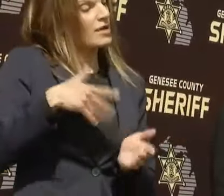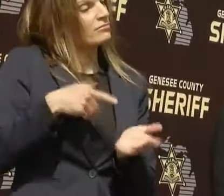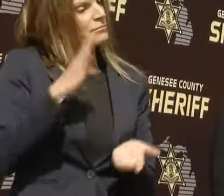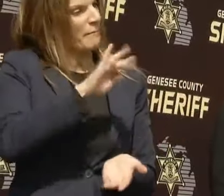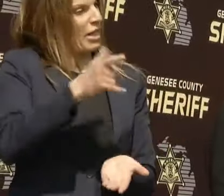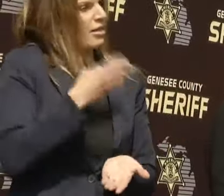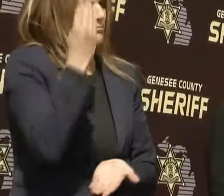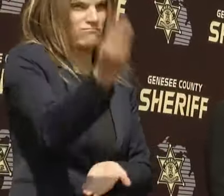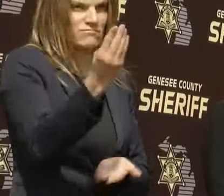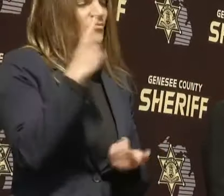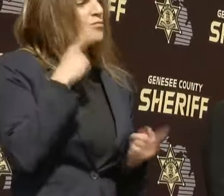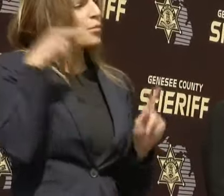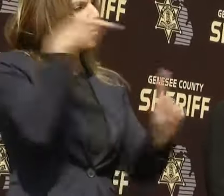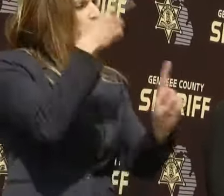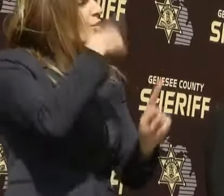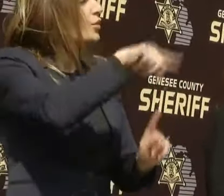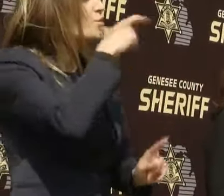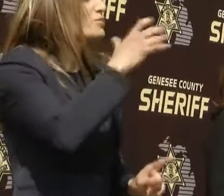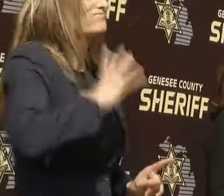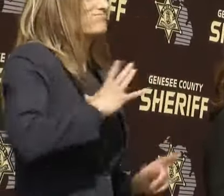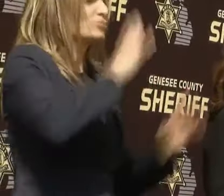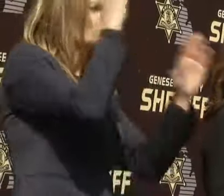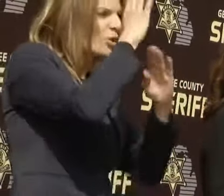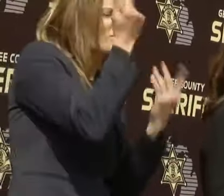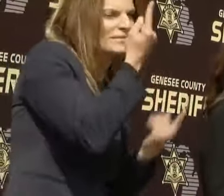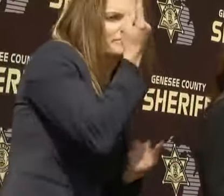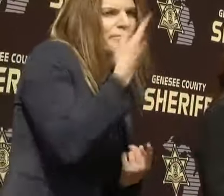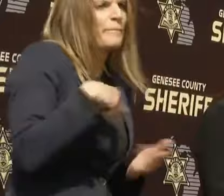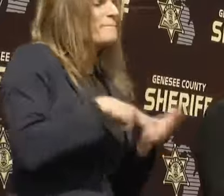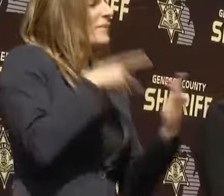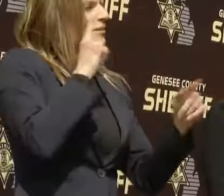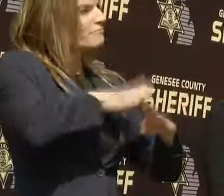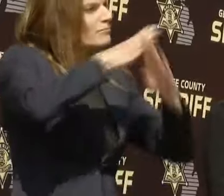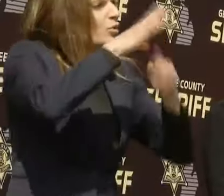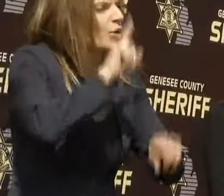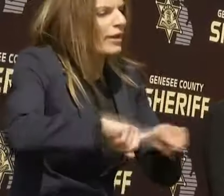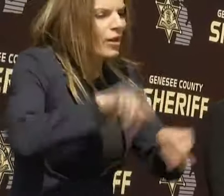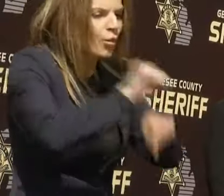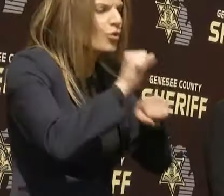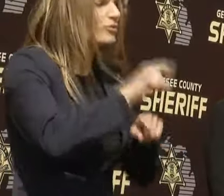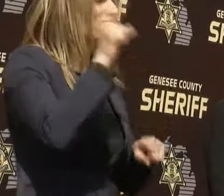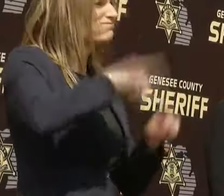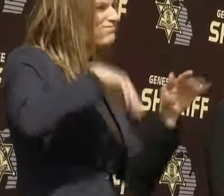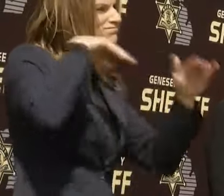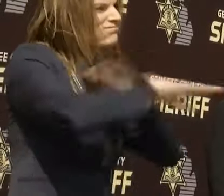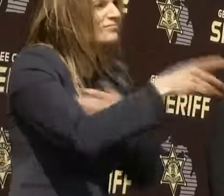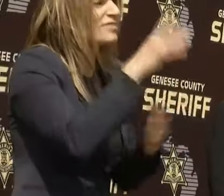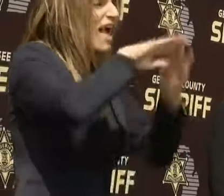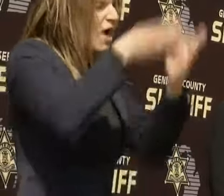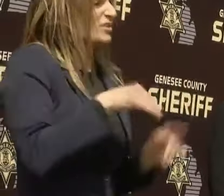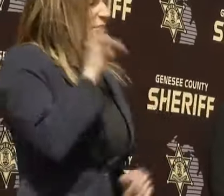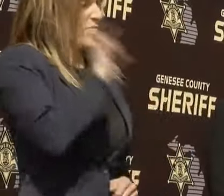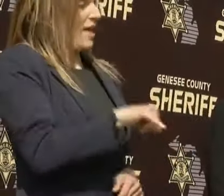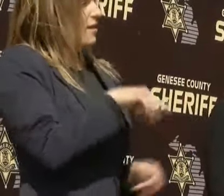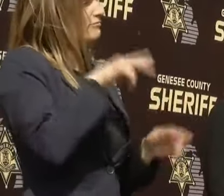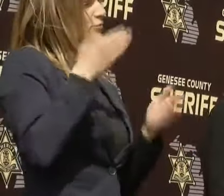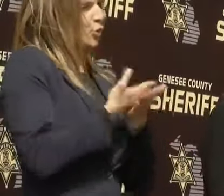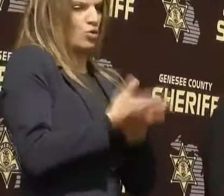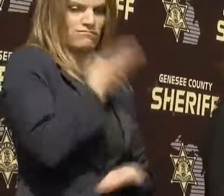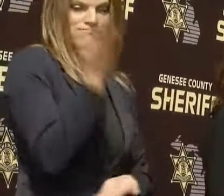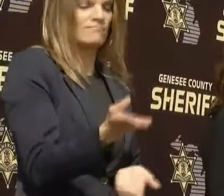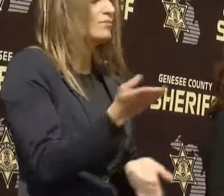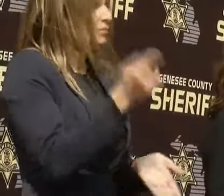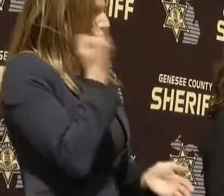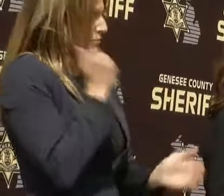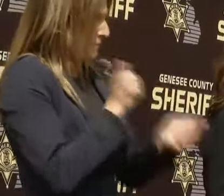who are seeking opportunities, whether it's in employment or it is in housing. They will help ensure that a clean slate for